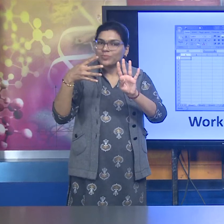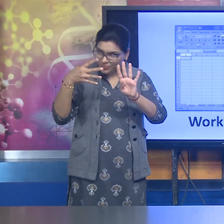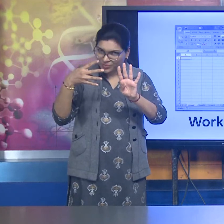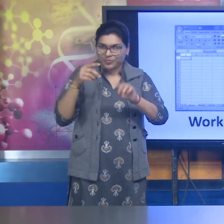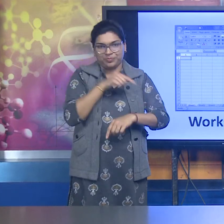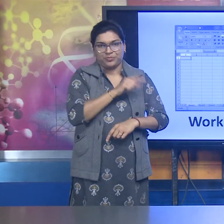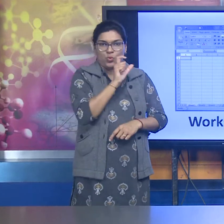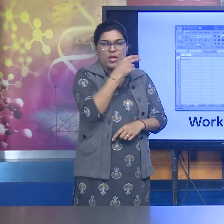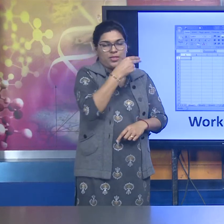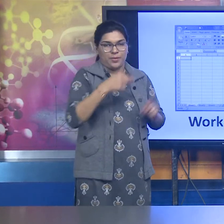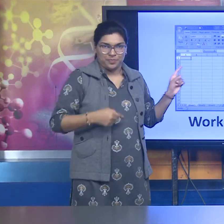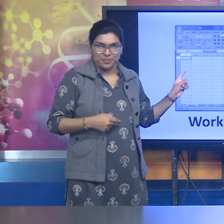worksheet.